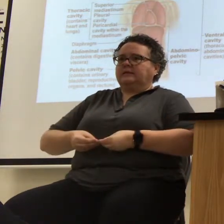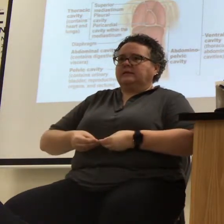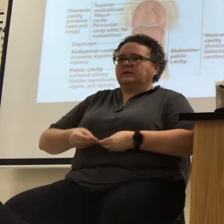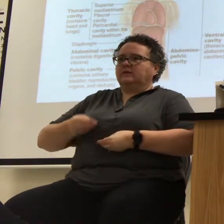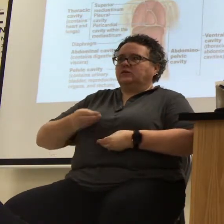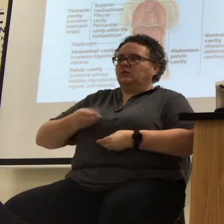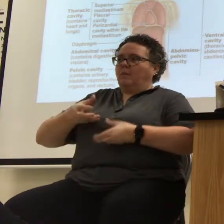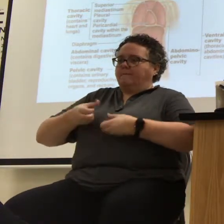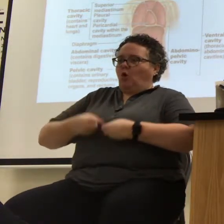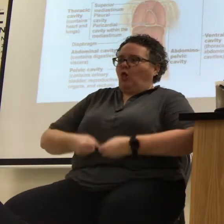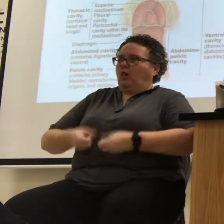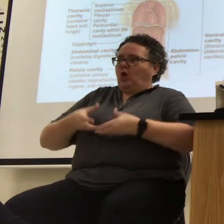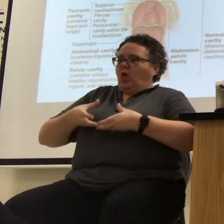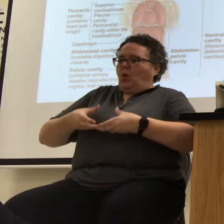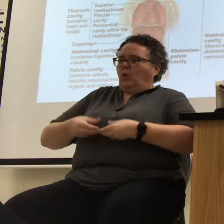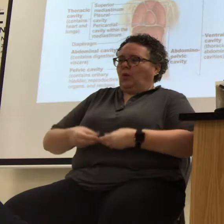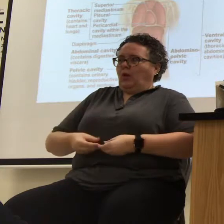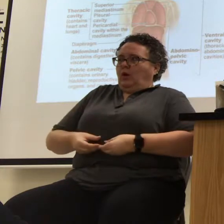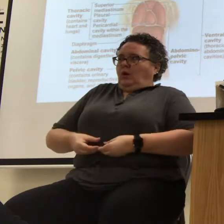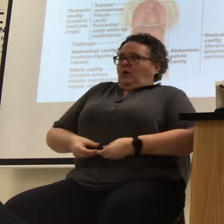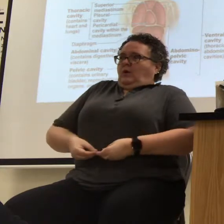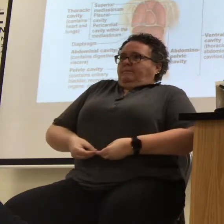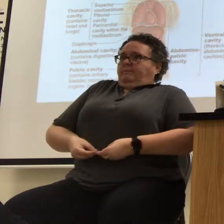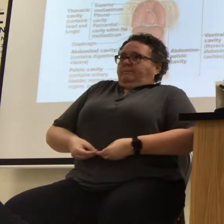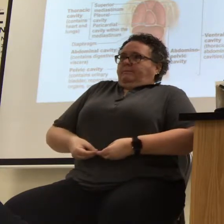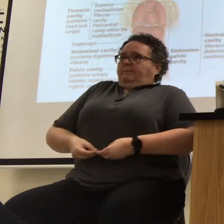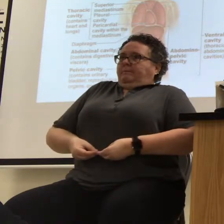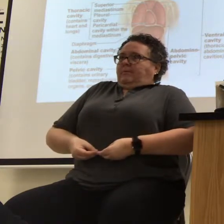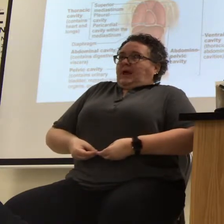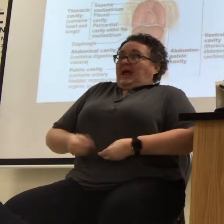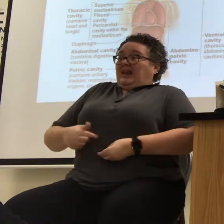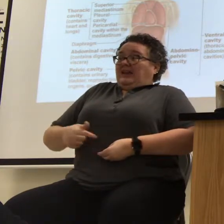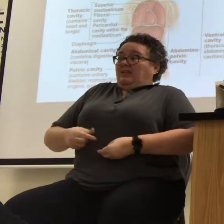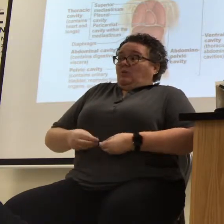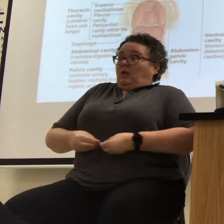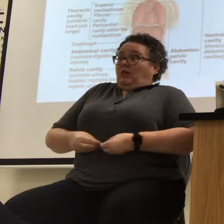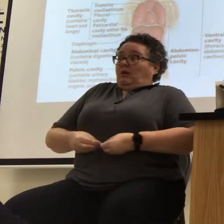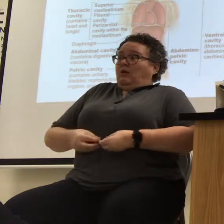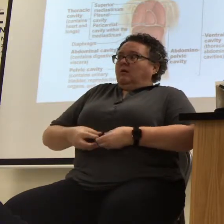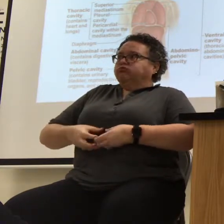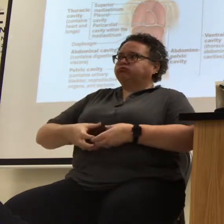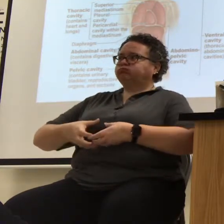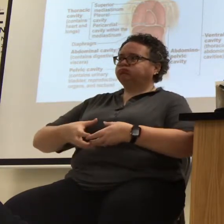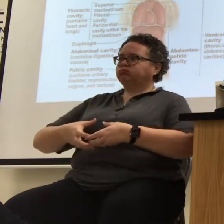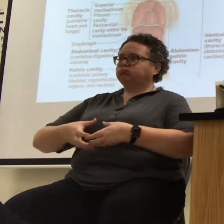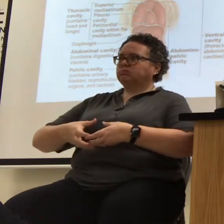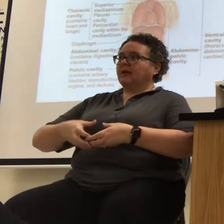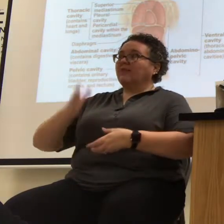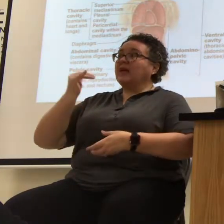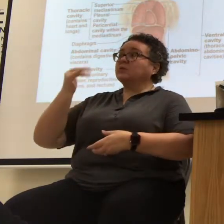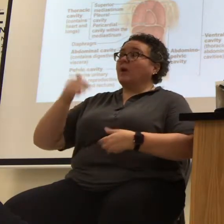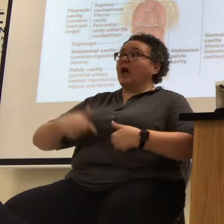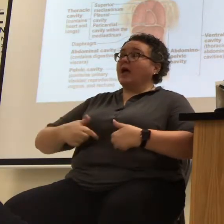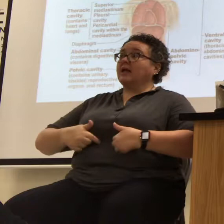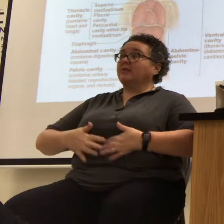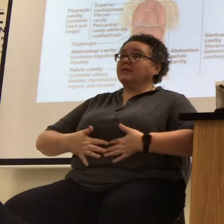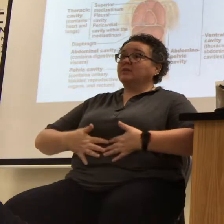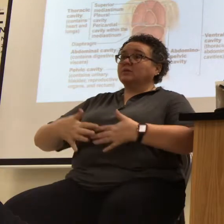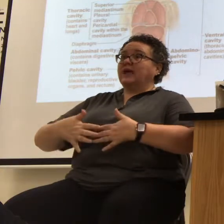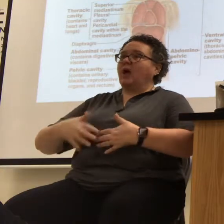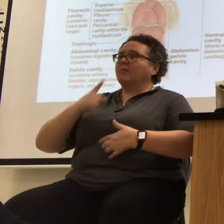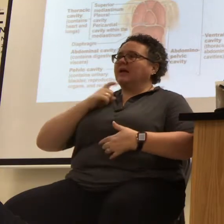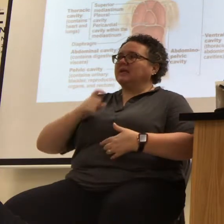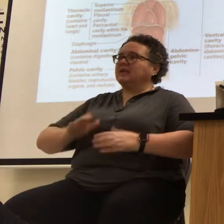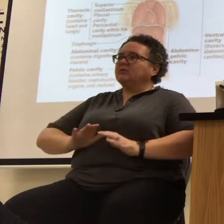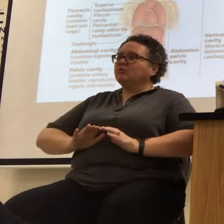expand. And when the diaphragm flattens, that's why your belly pushes out. Okay, because the diaphragm is flattening and pushing all the